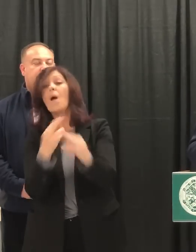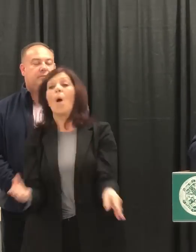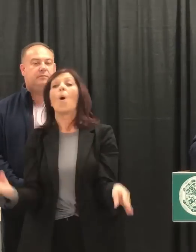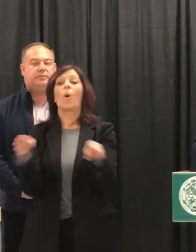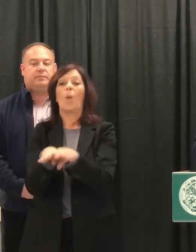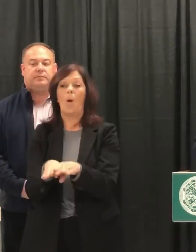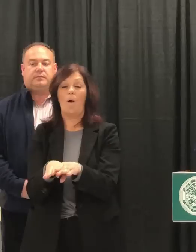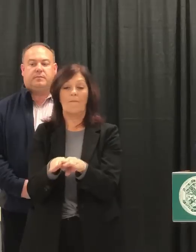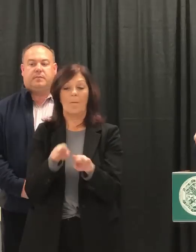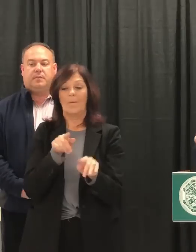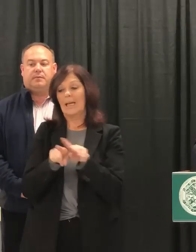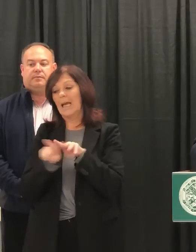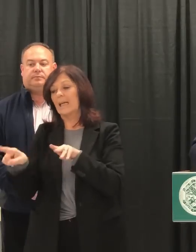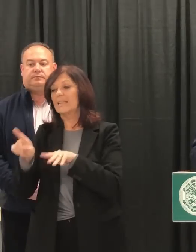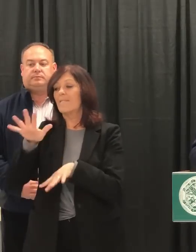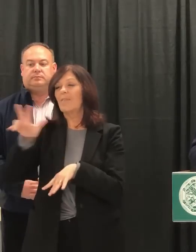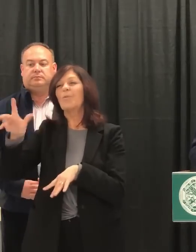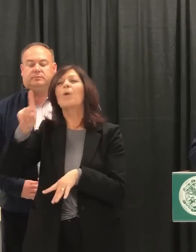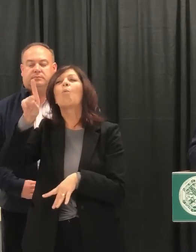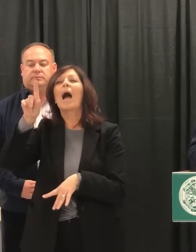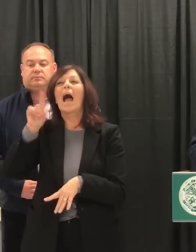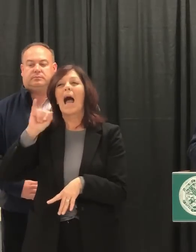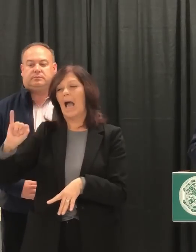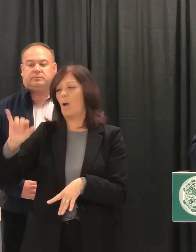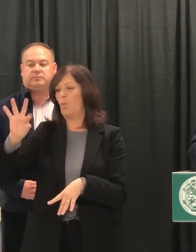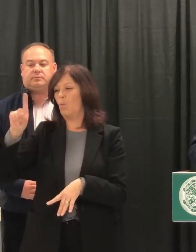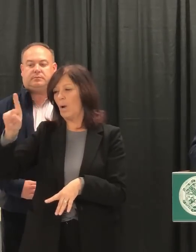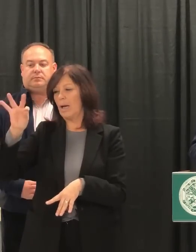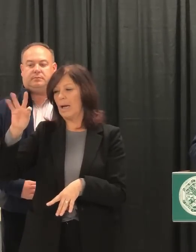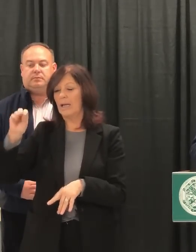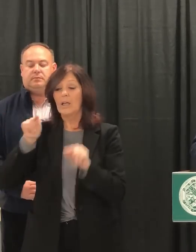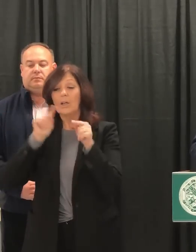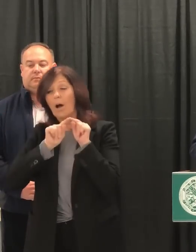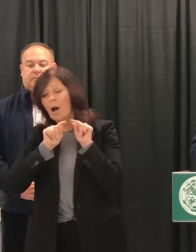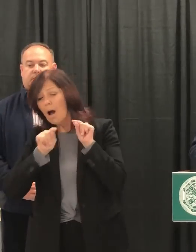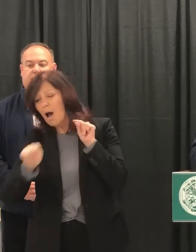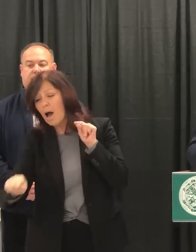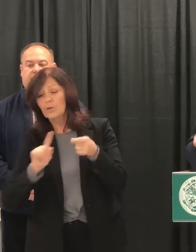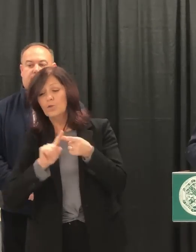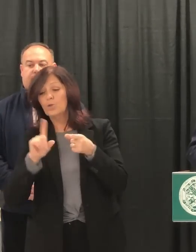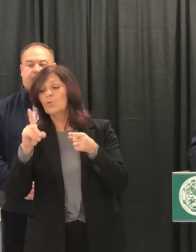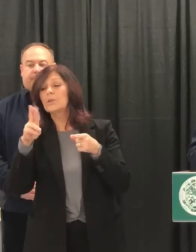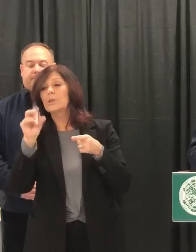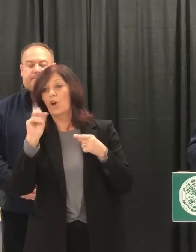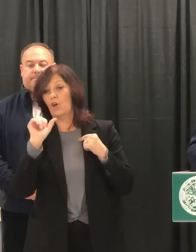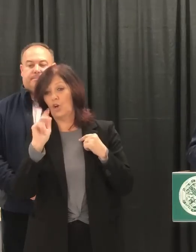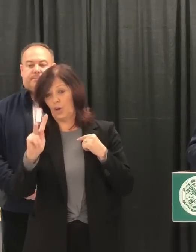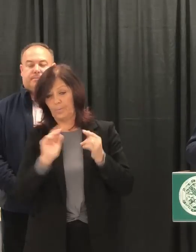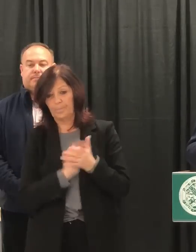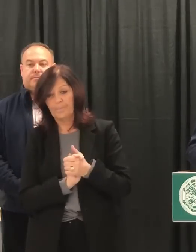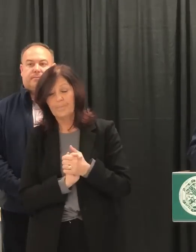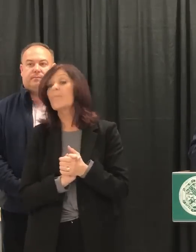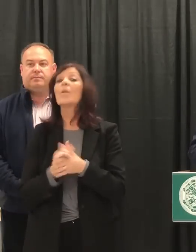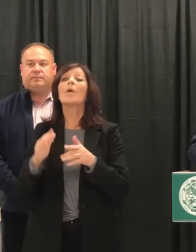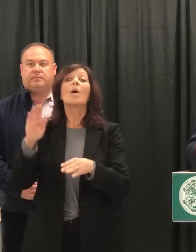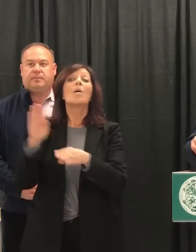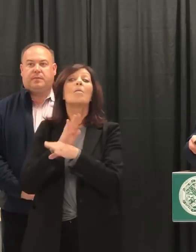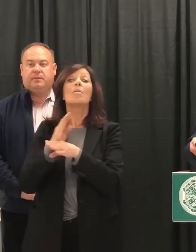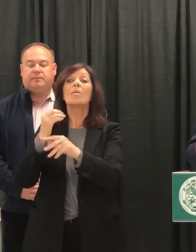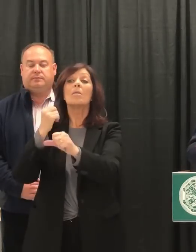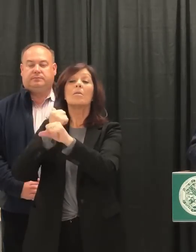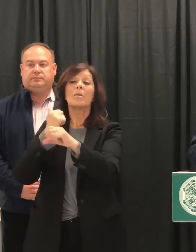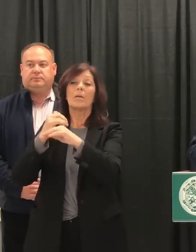closed from exit 53, which is the I-190, to exit 59 in Dunkirk. Commercial vehicles are prohibited from the Pennsylvania